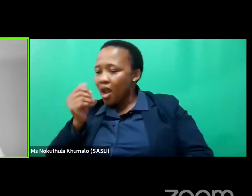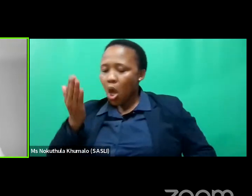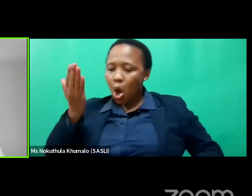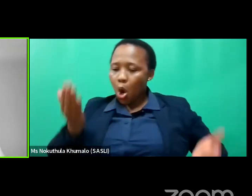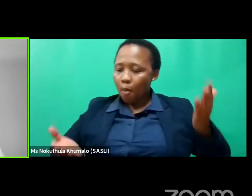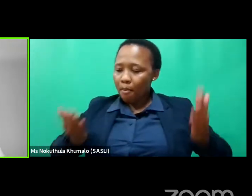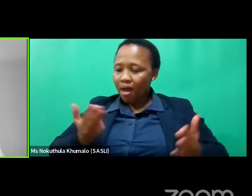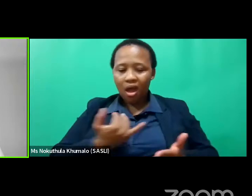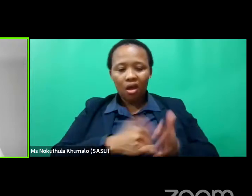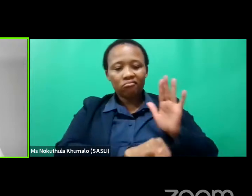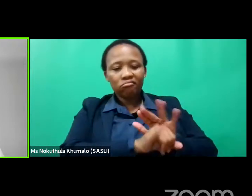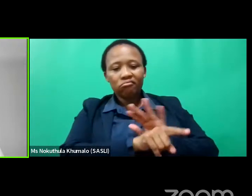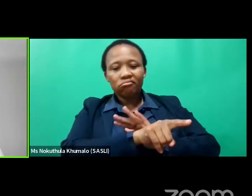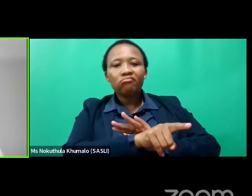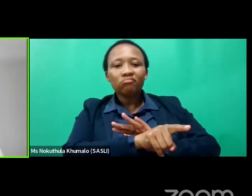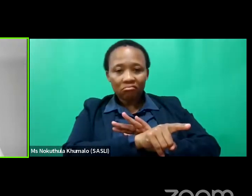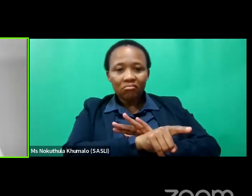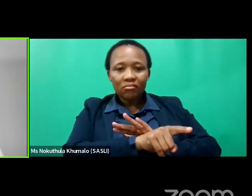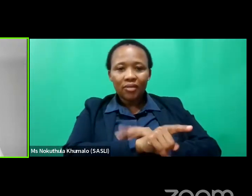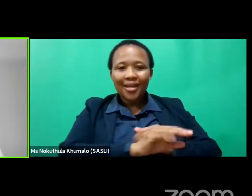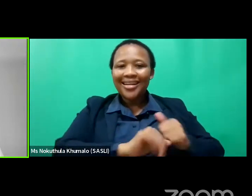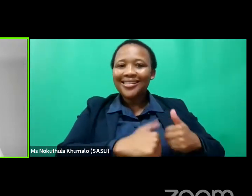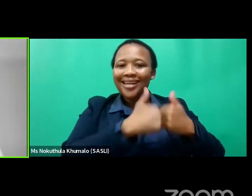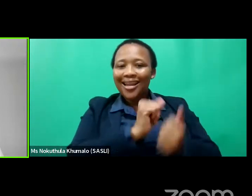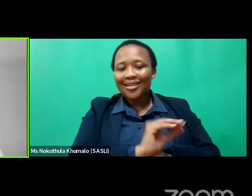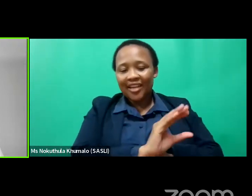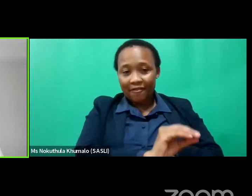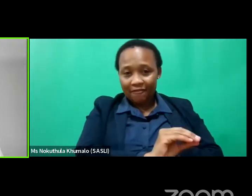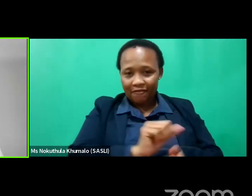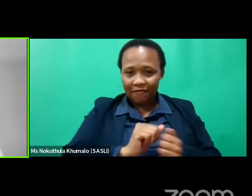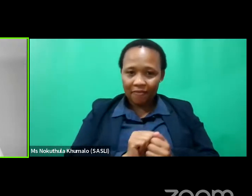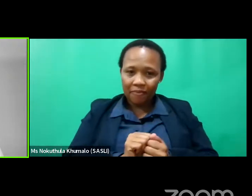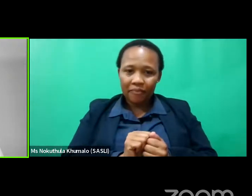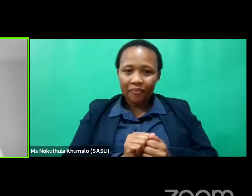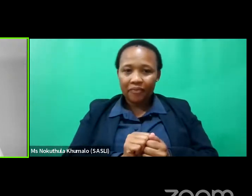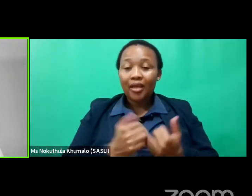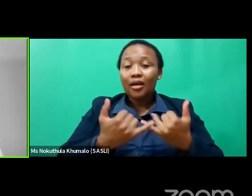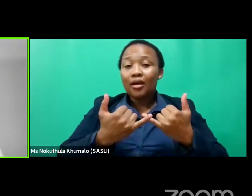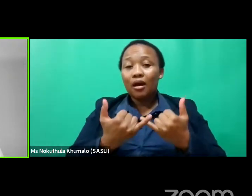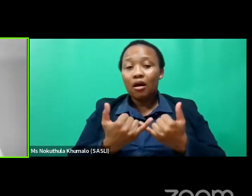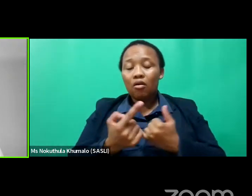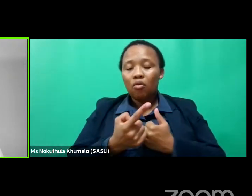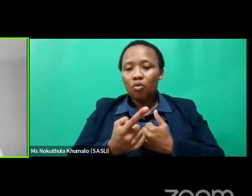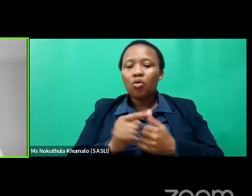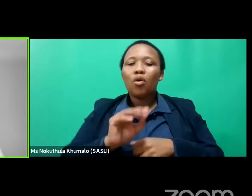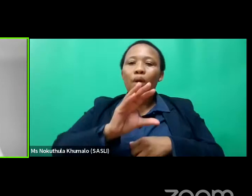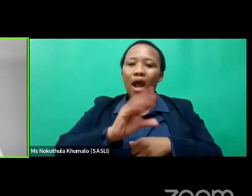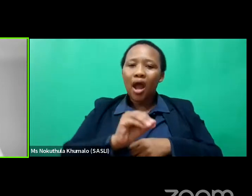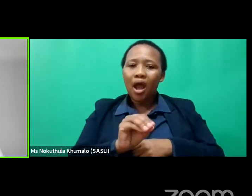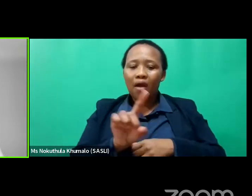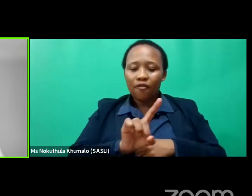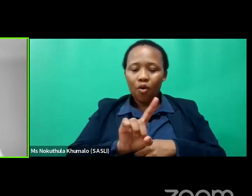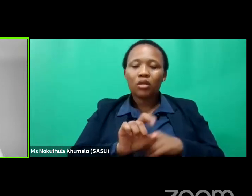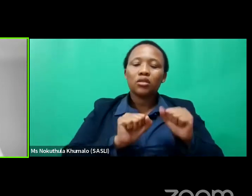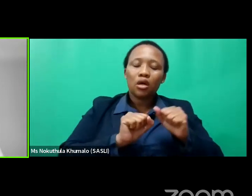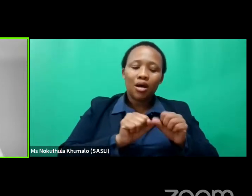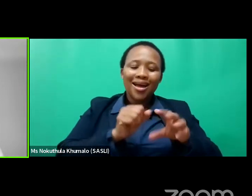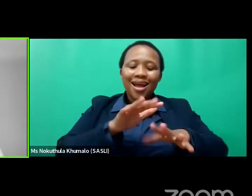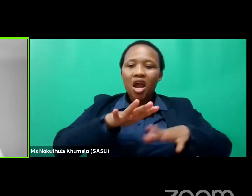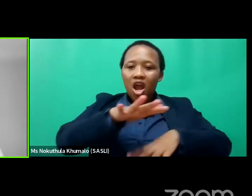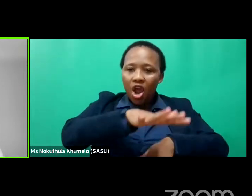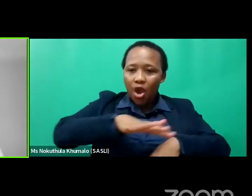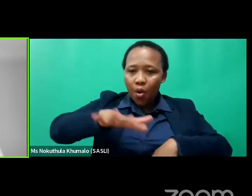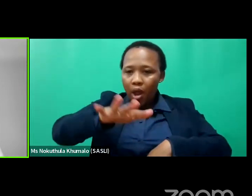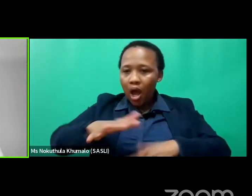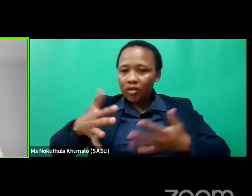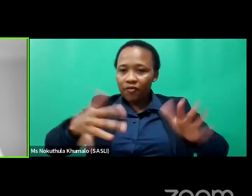disability, therefore, is one of the 7 focus areas identified by the